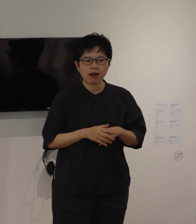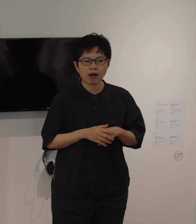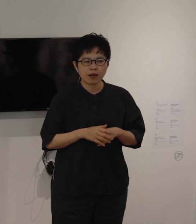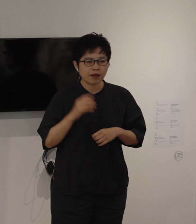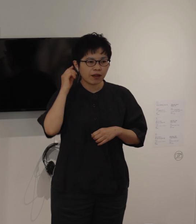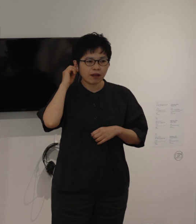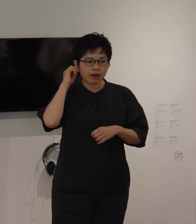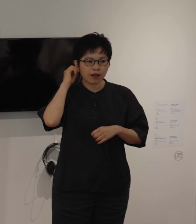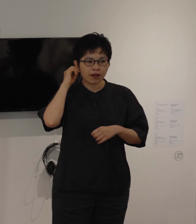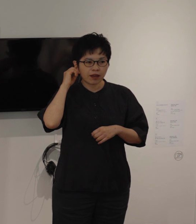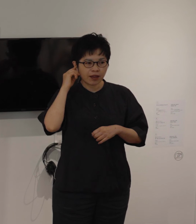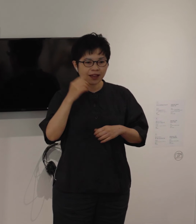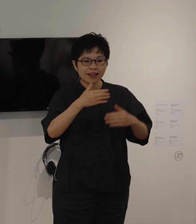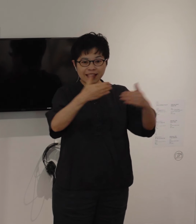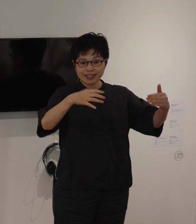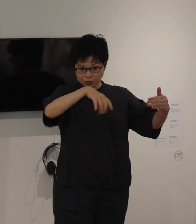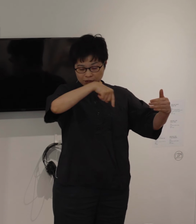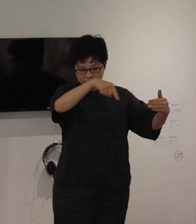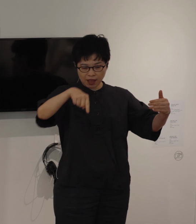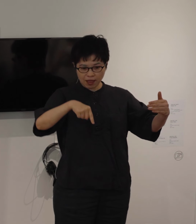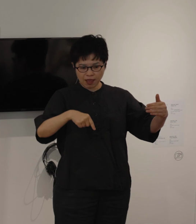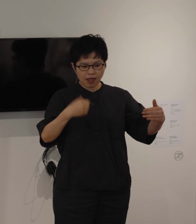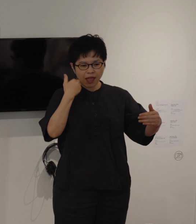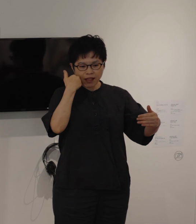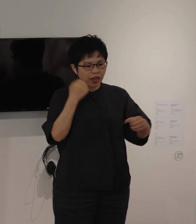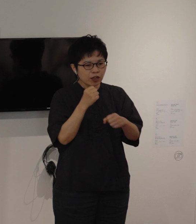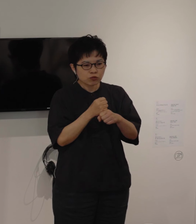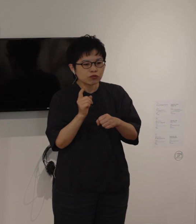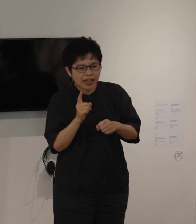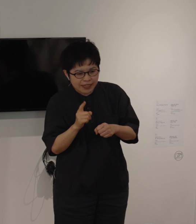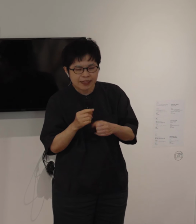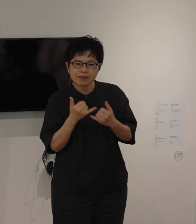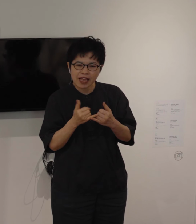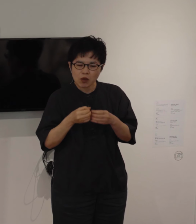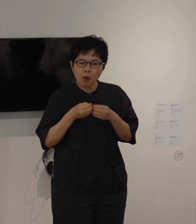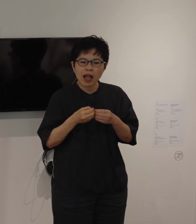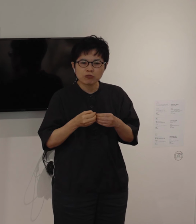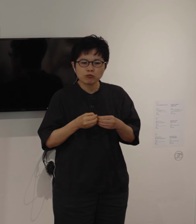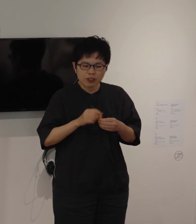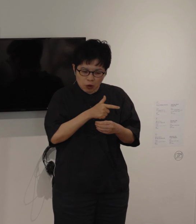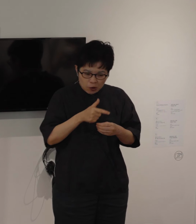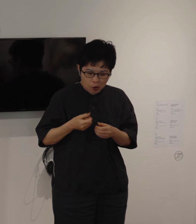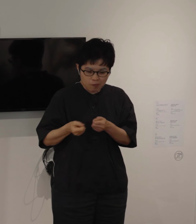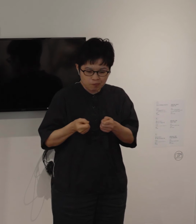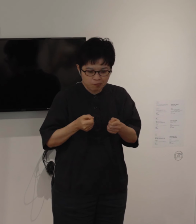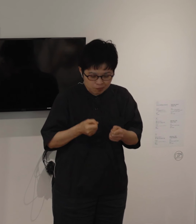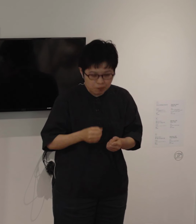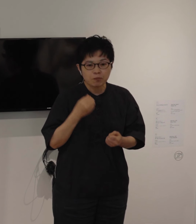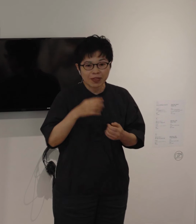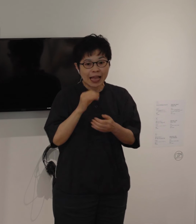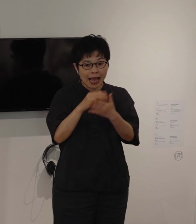of the way, they were involved in interviewing people and everything. It was a really beautiful two-way experience and